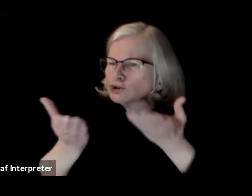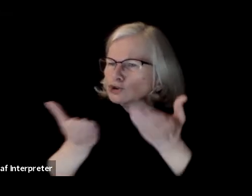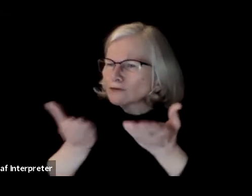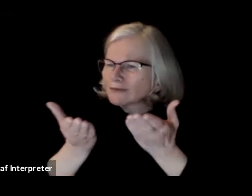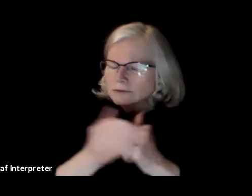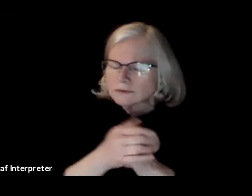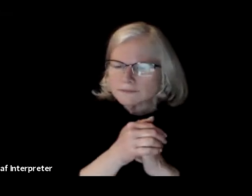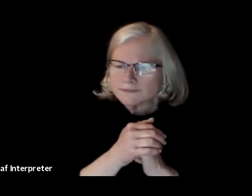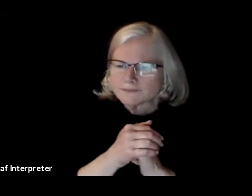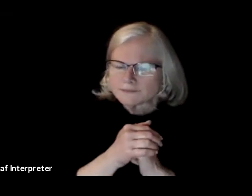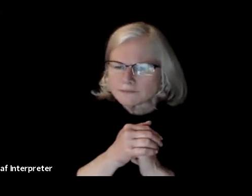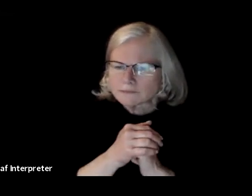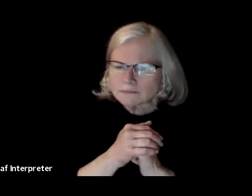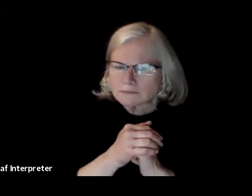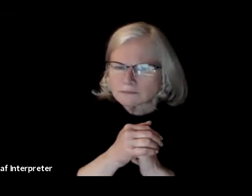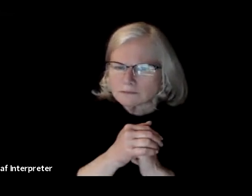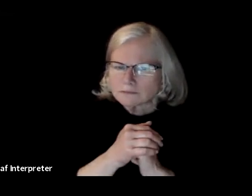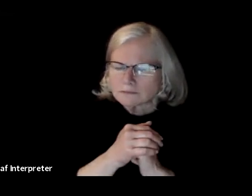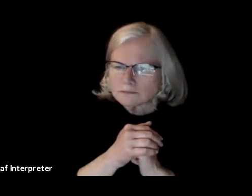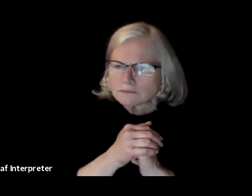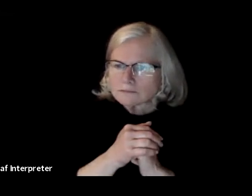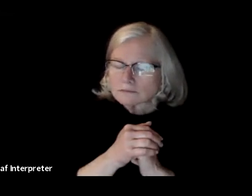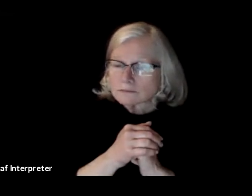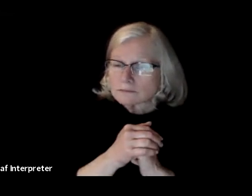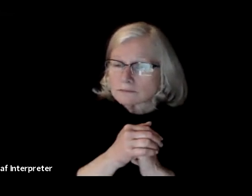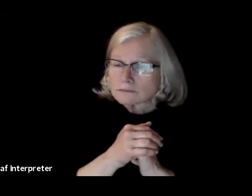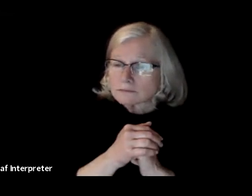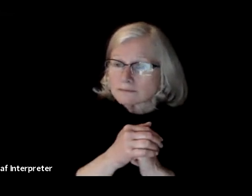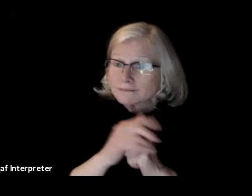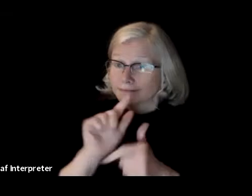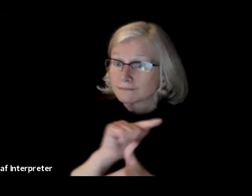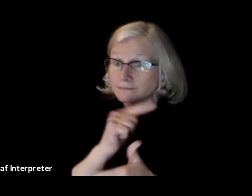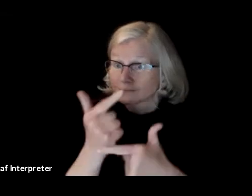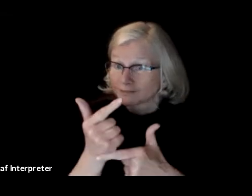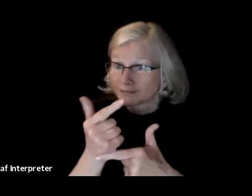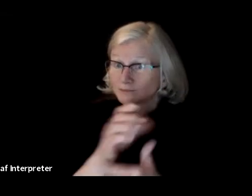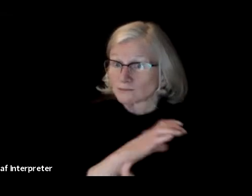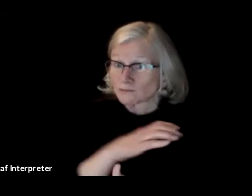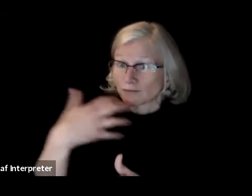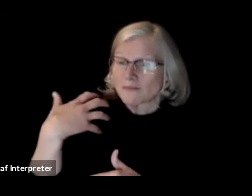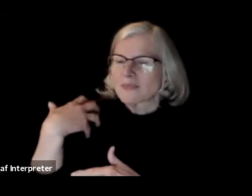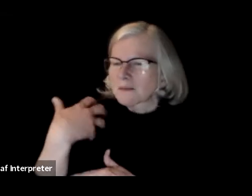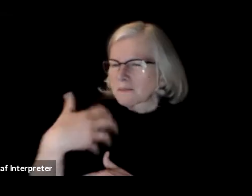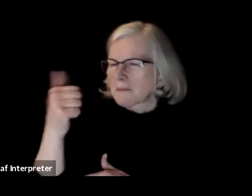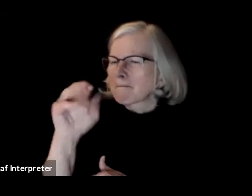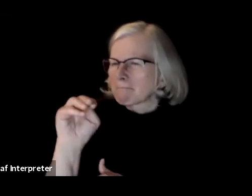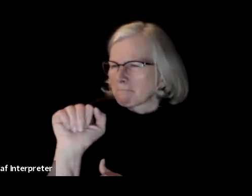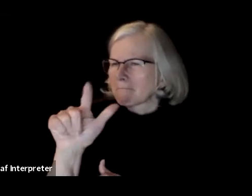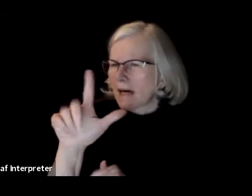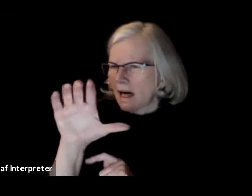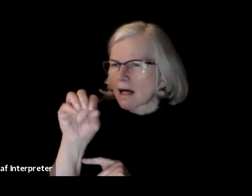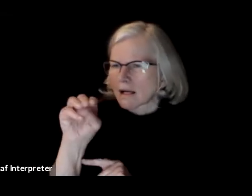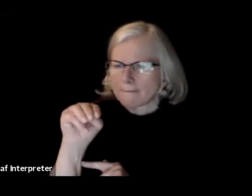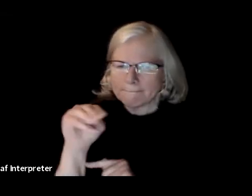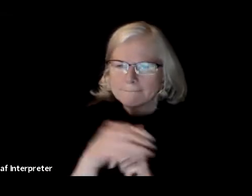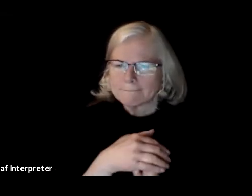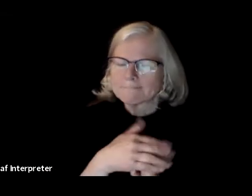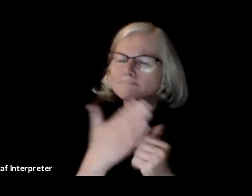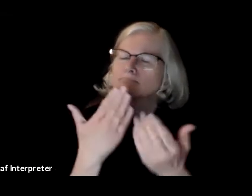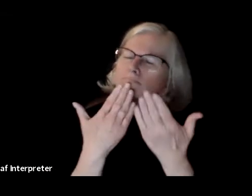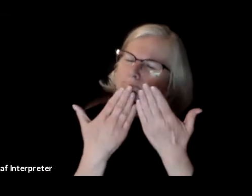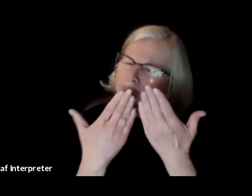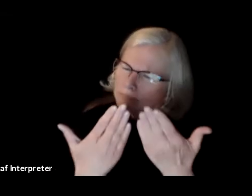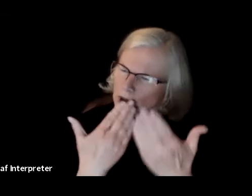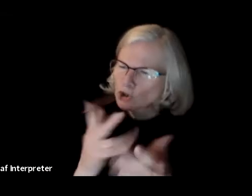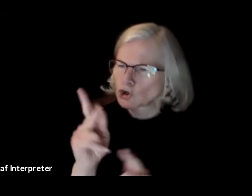tips.hhs.gov. And with that, I'll turn it back to the Commissioner. Thank you, Chris. Well, we wanted to focus today on